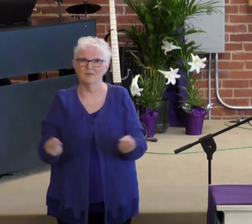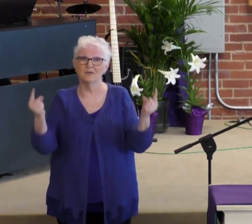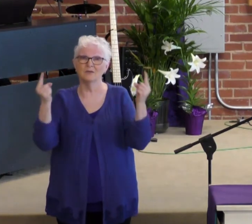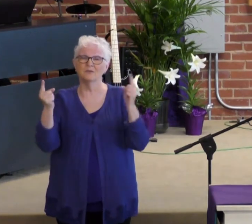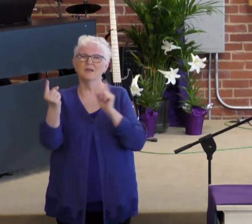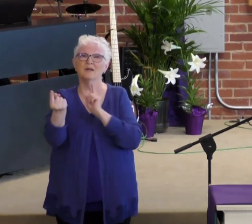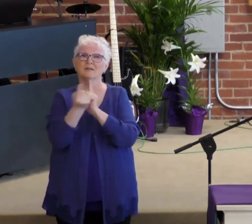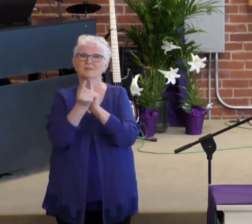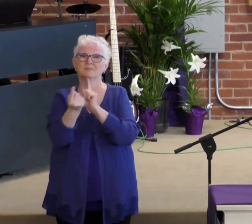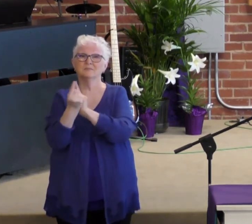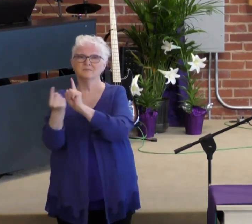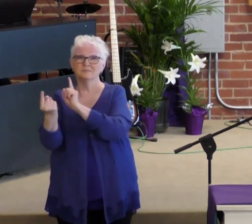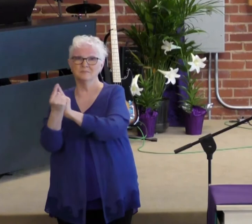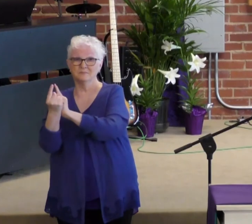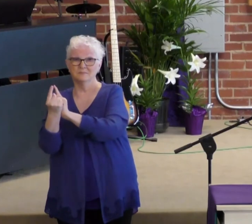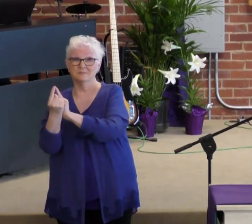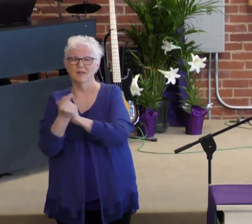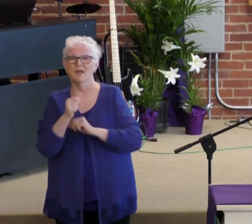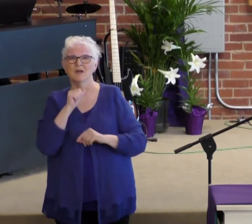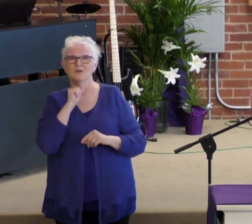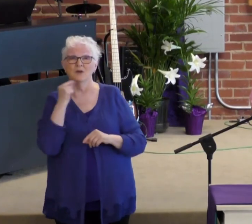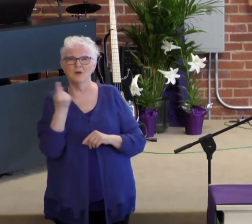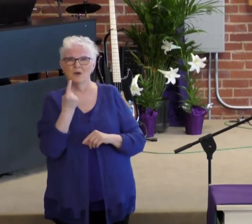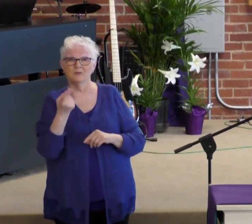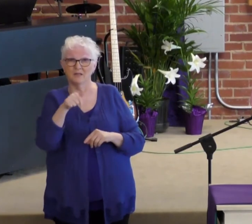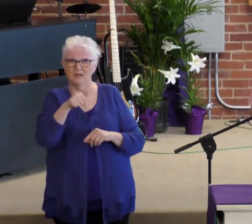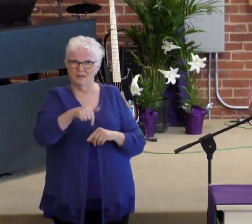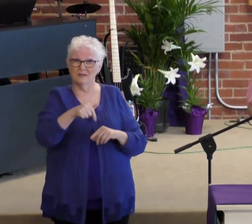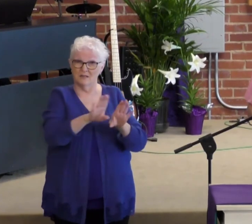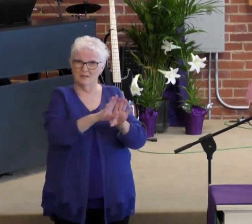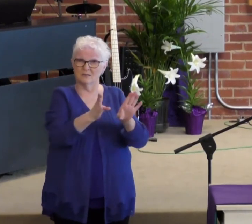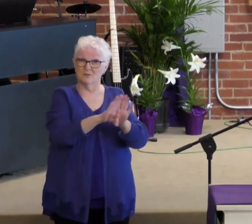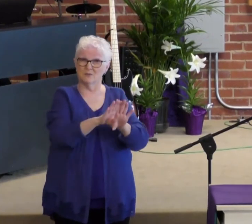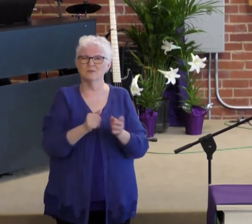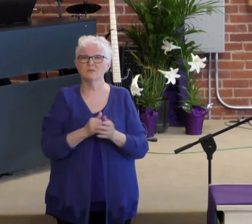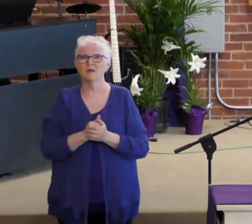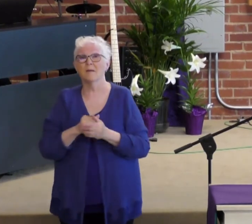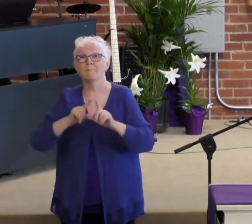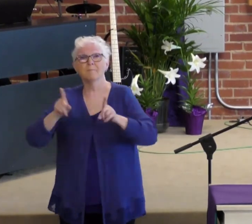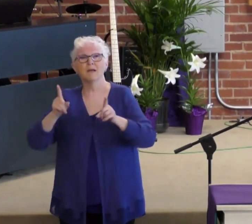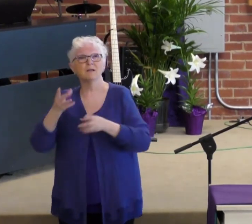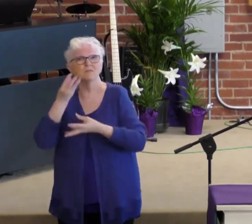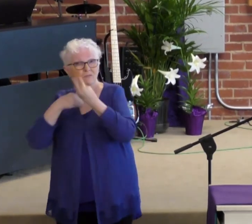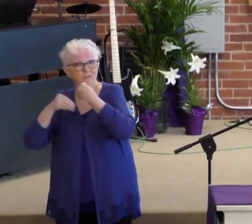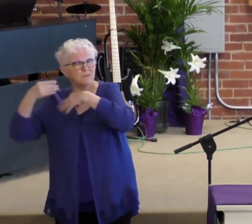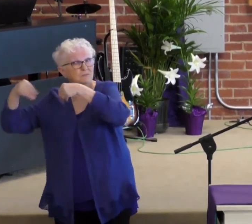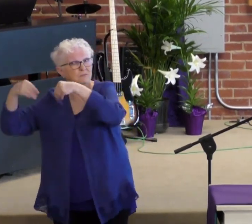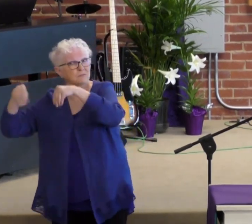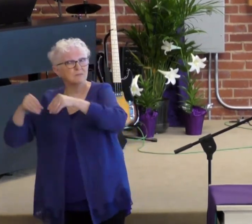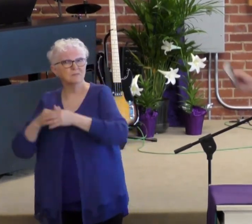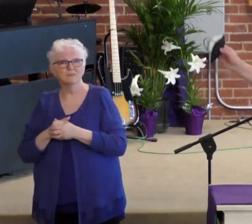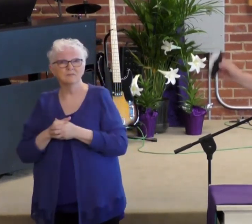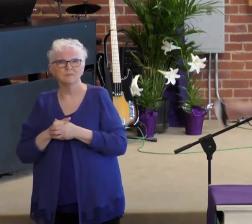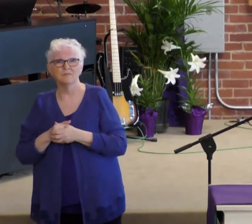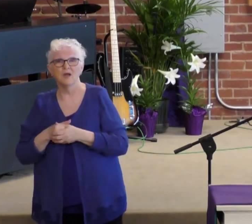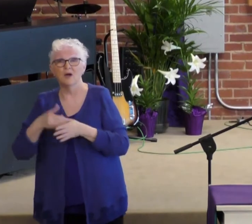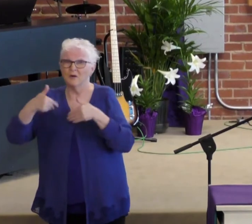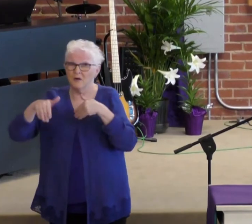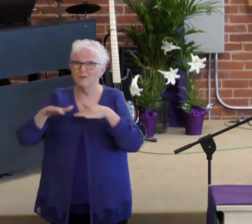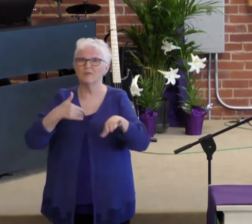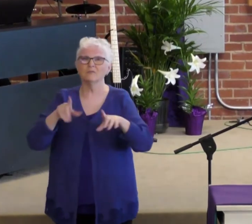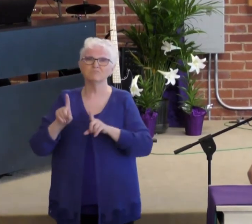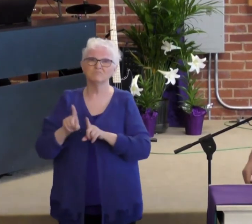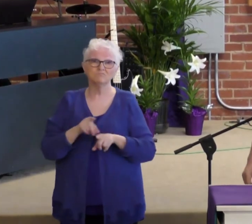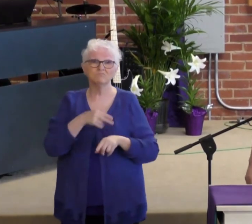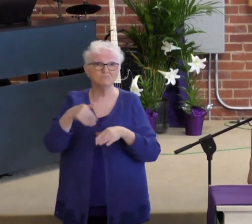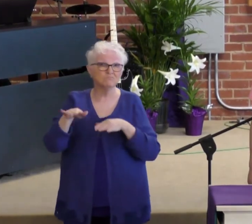meet, not only at those doors, but if I'm going to the grocery store, or if I'm walking along the